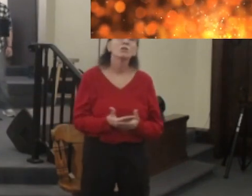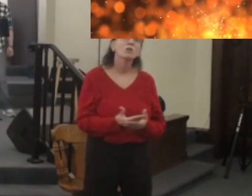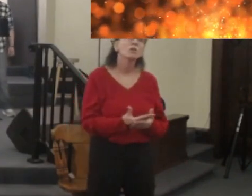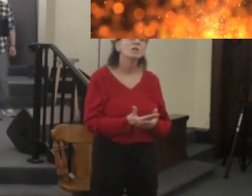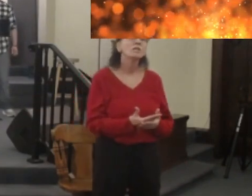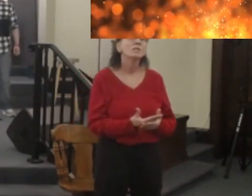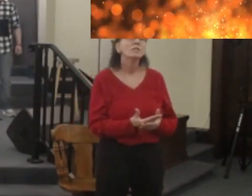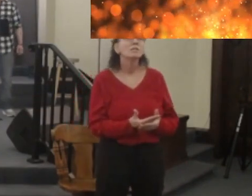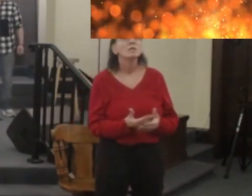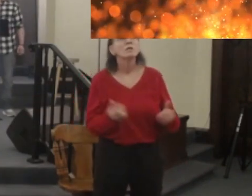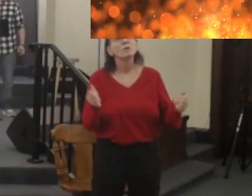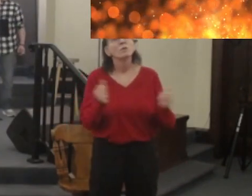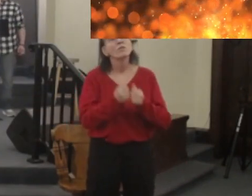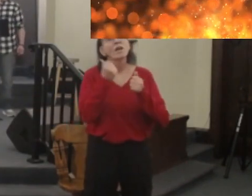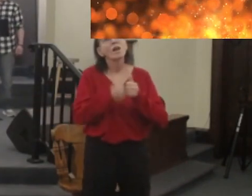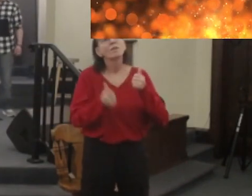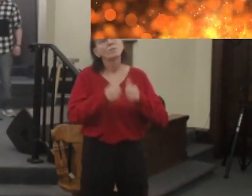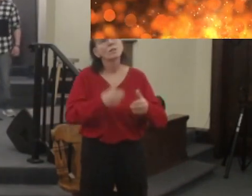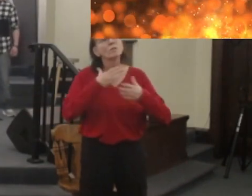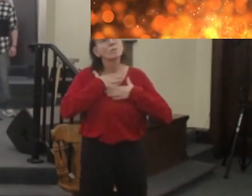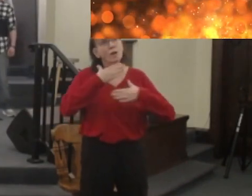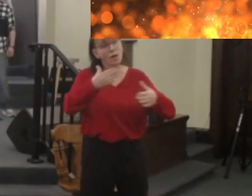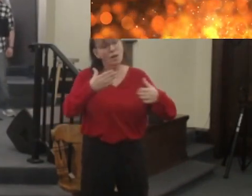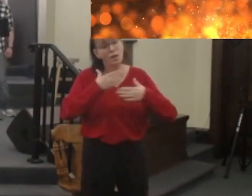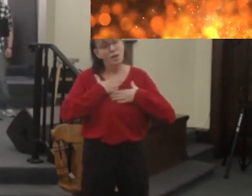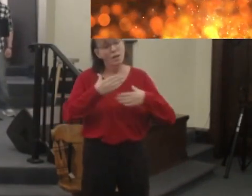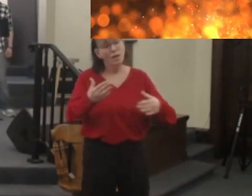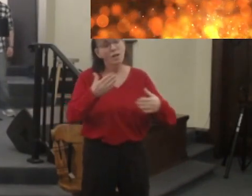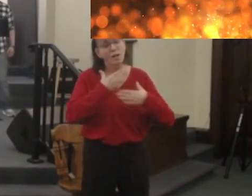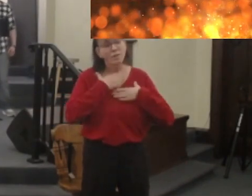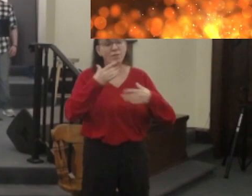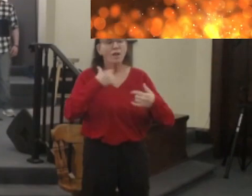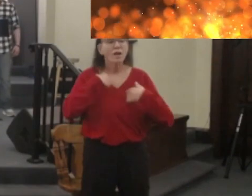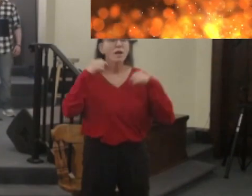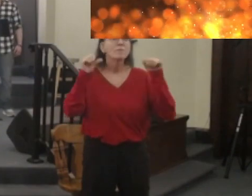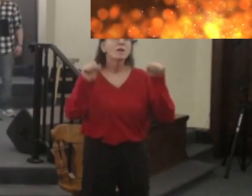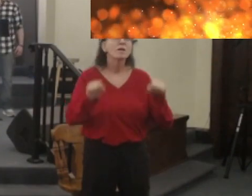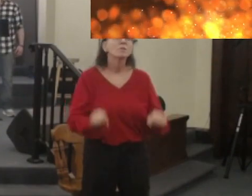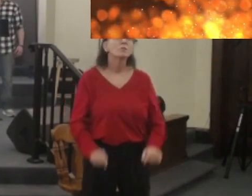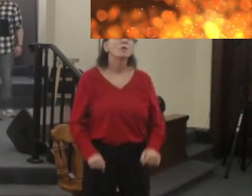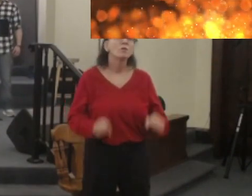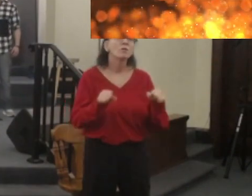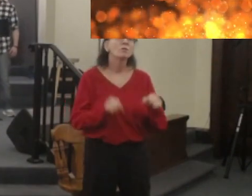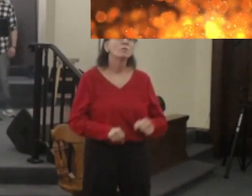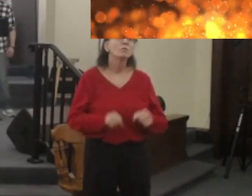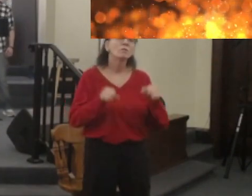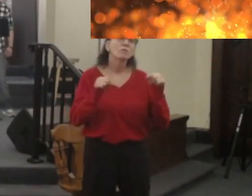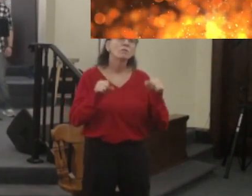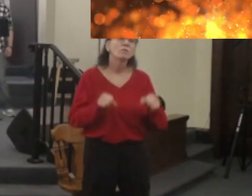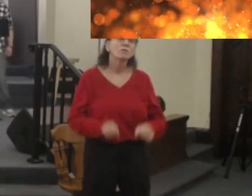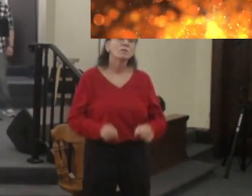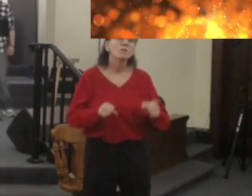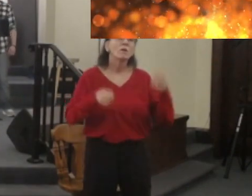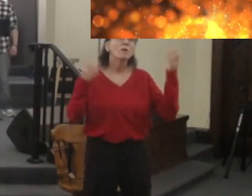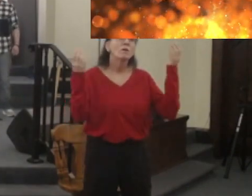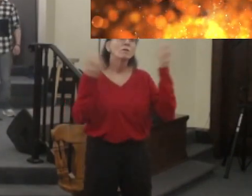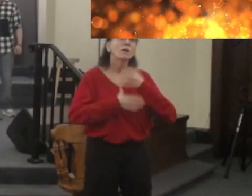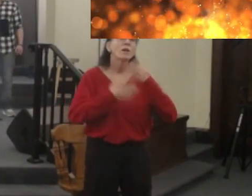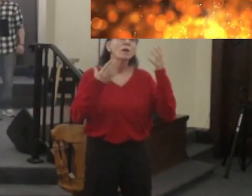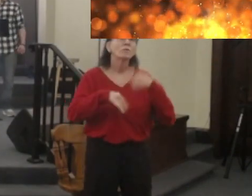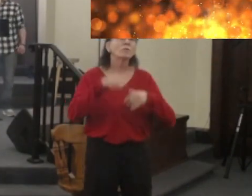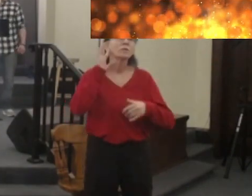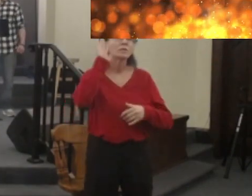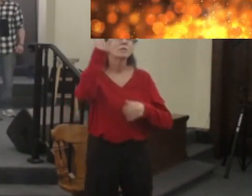good. With every breath that I am able, oh, I